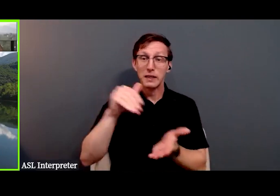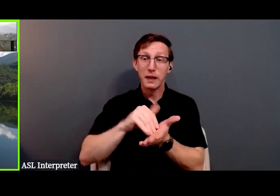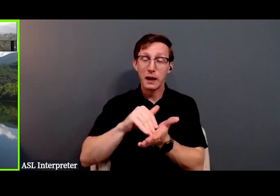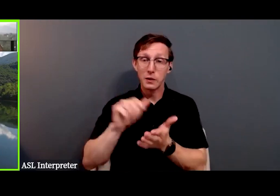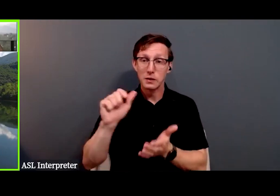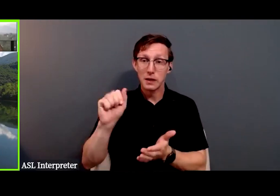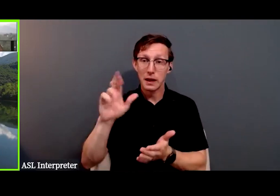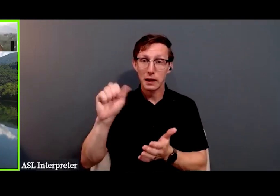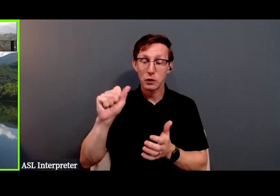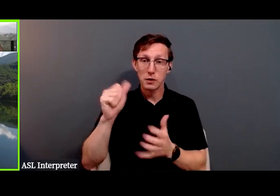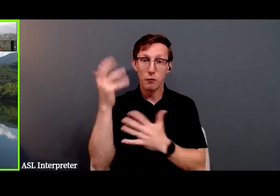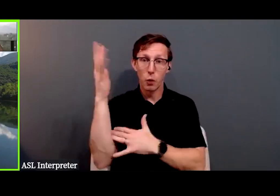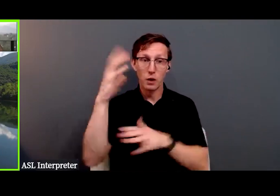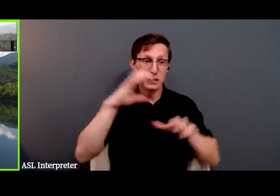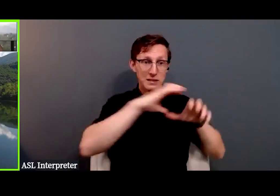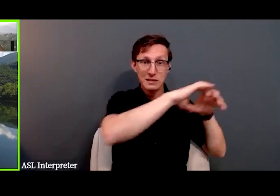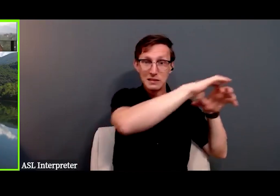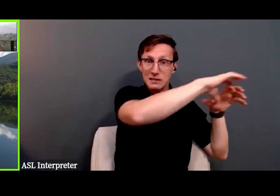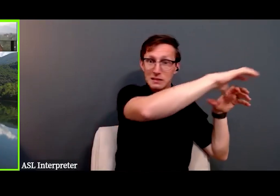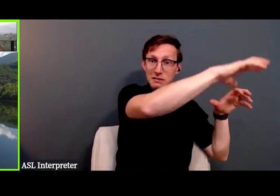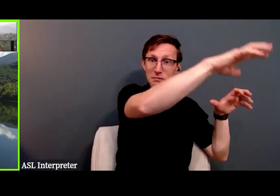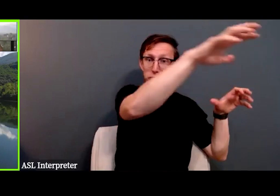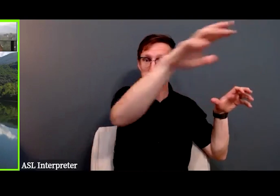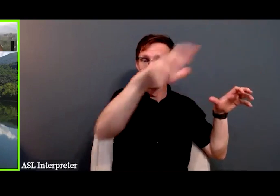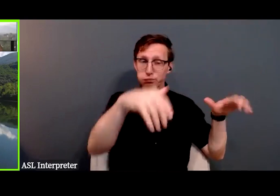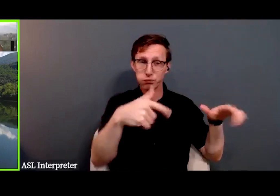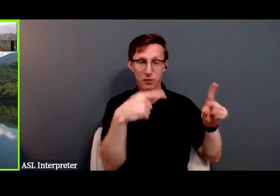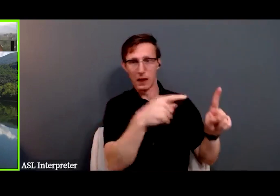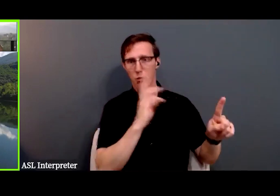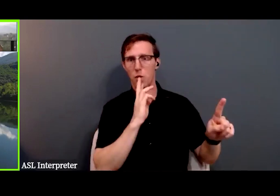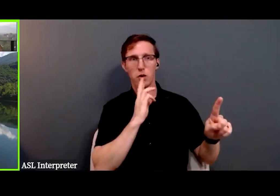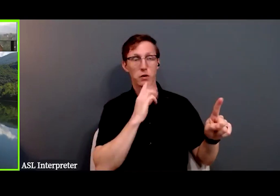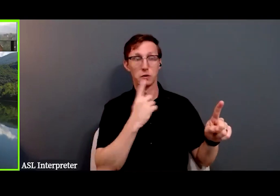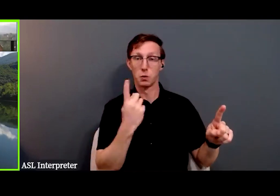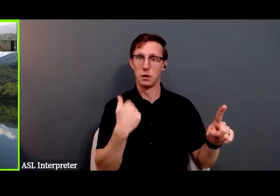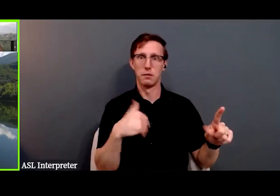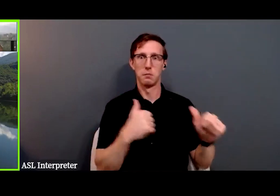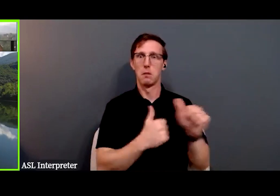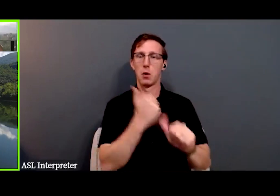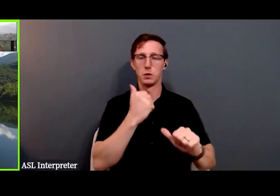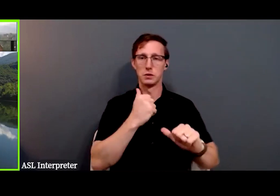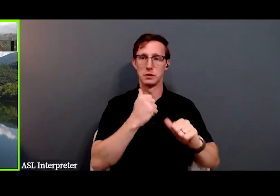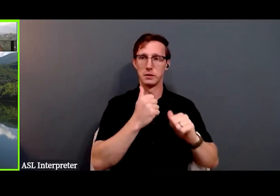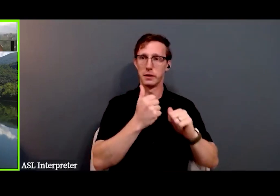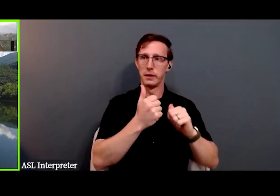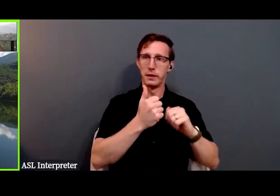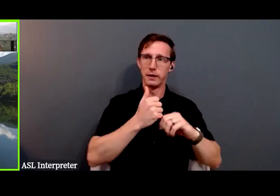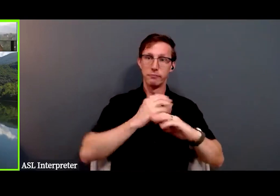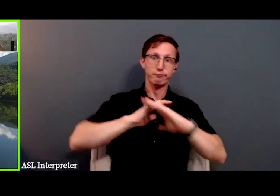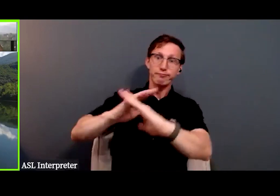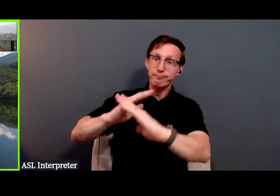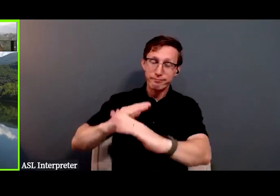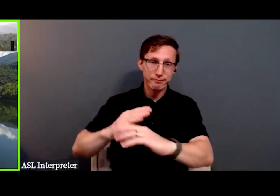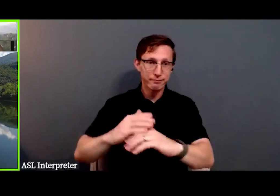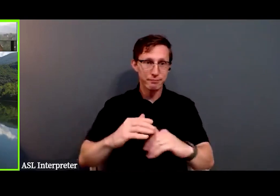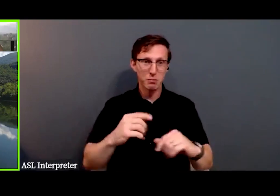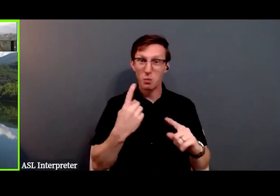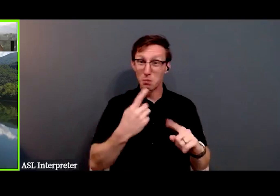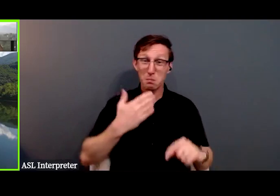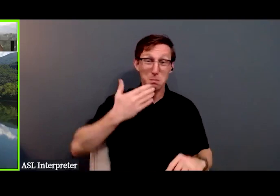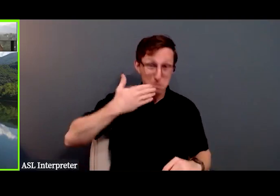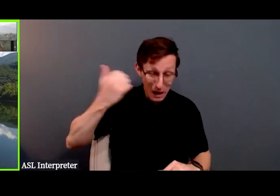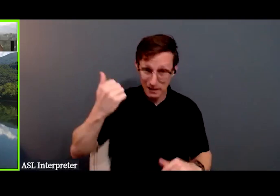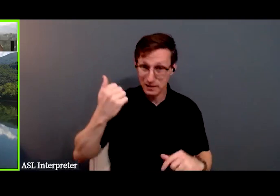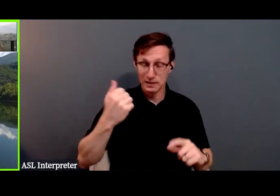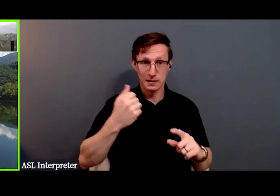forest. It is one of the most protected watersheds in the United States. It is often considered to be one of the most pristine sources of drinking water in the